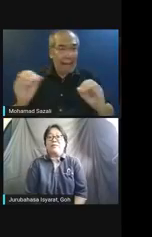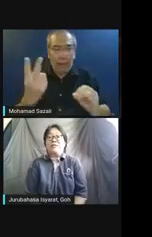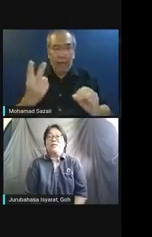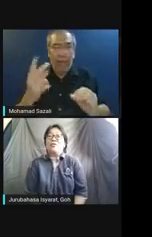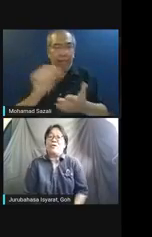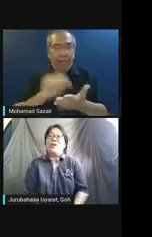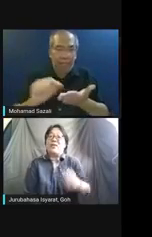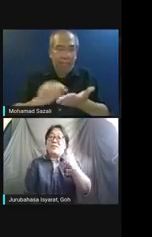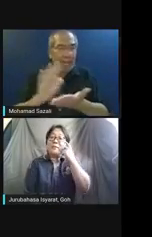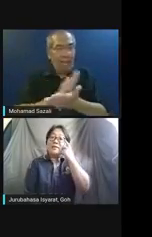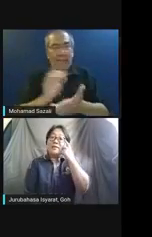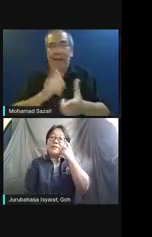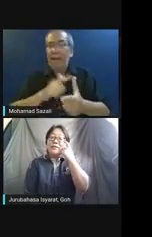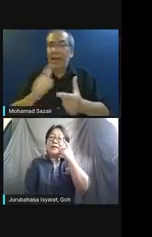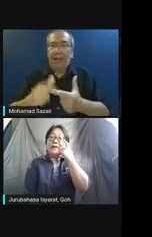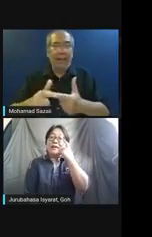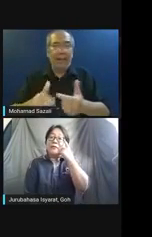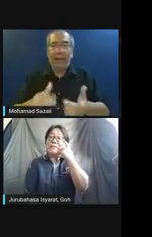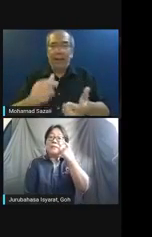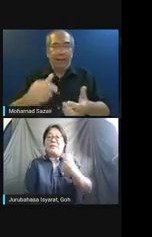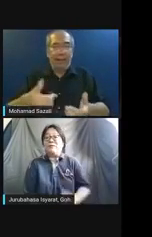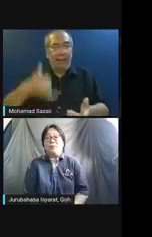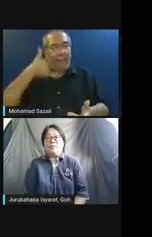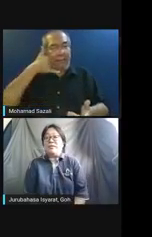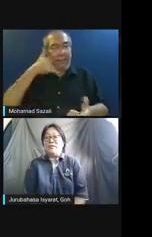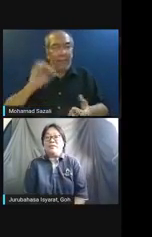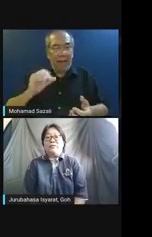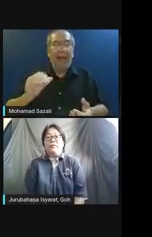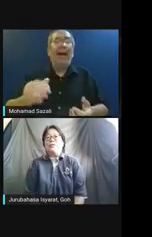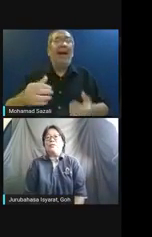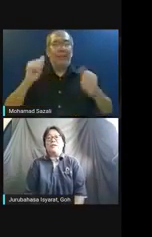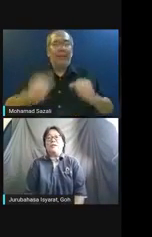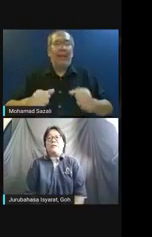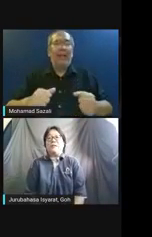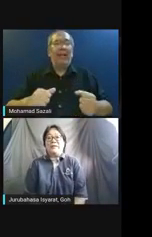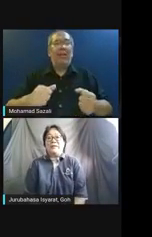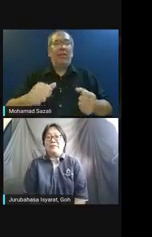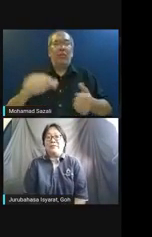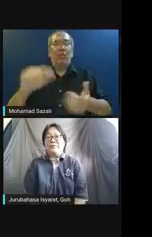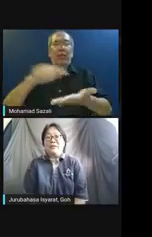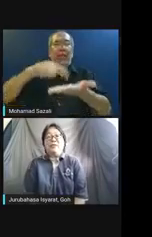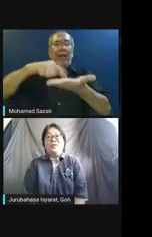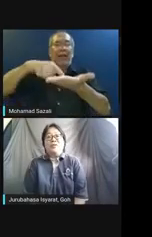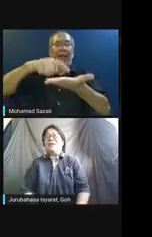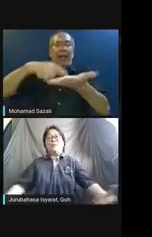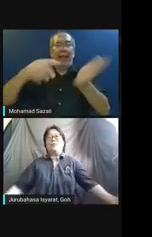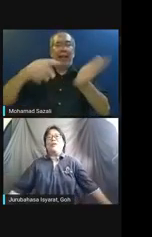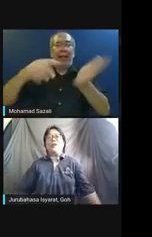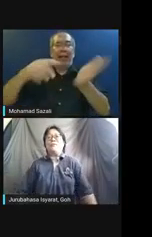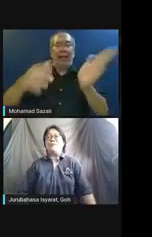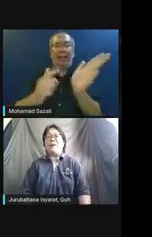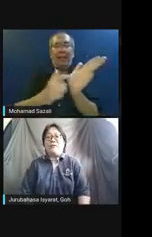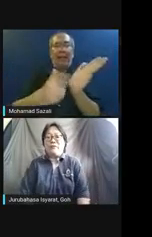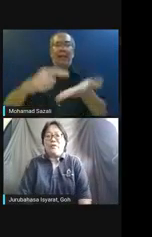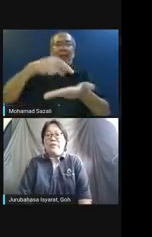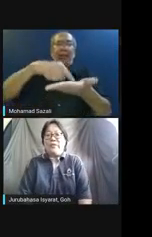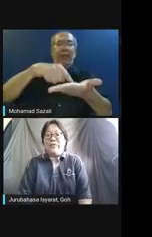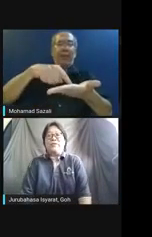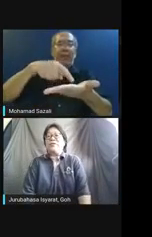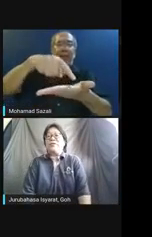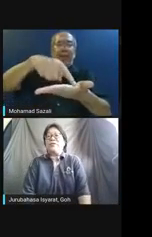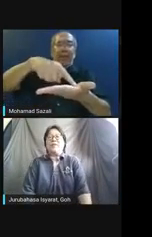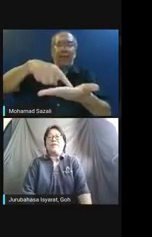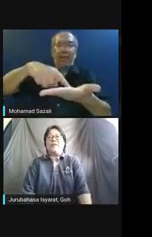So try to establish a very basic information. Don't worry about that. So let's say you don't even have a phone with you.